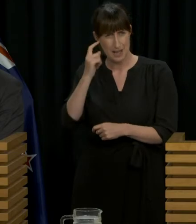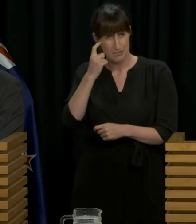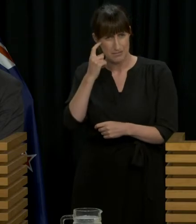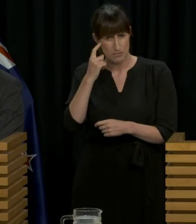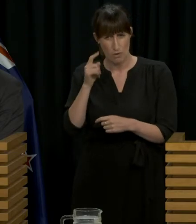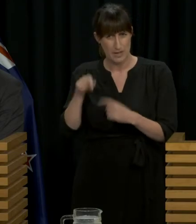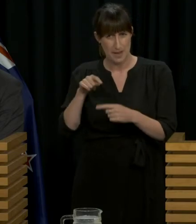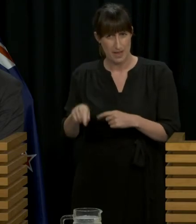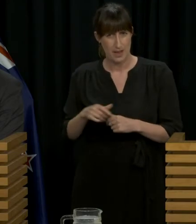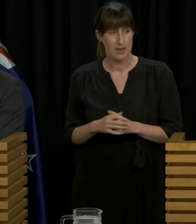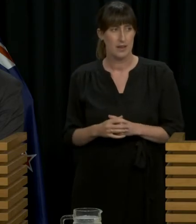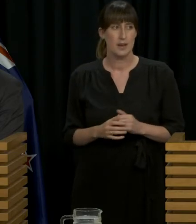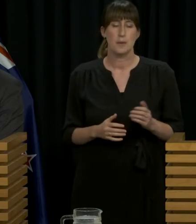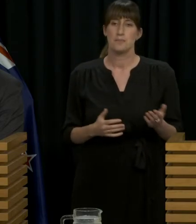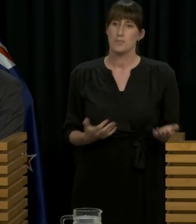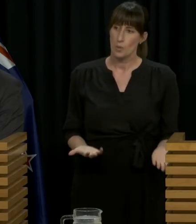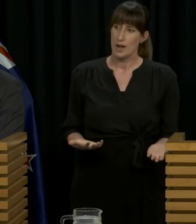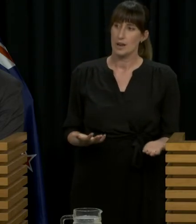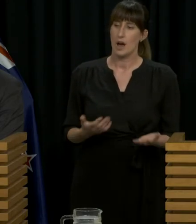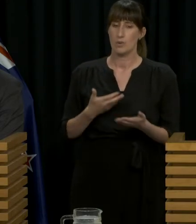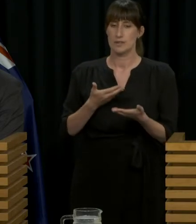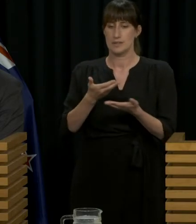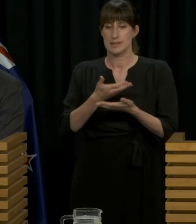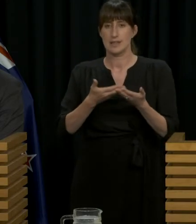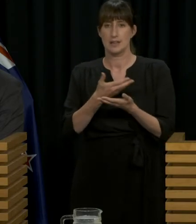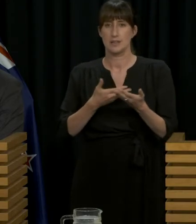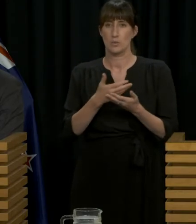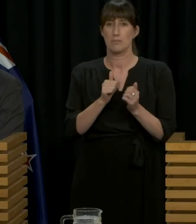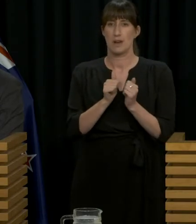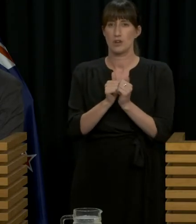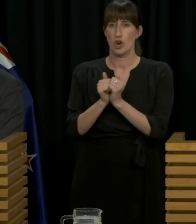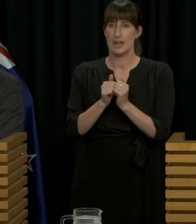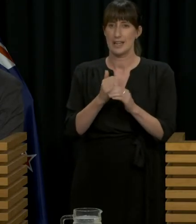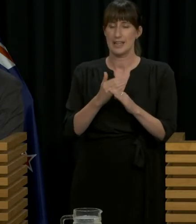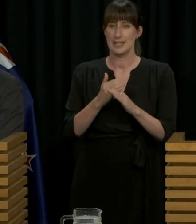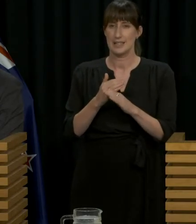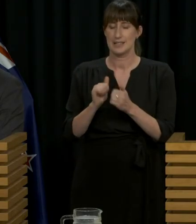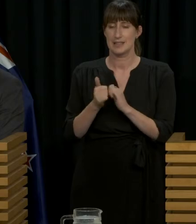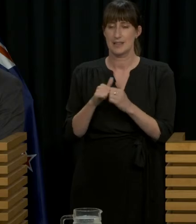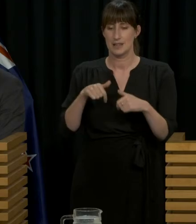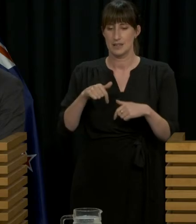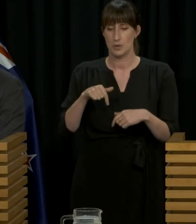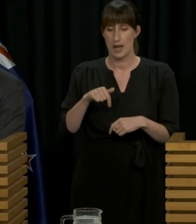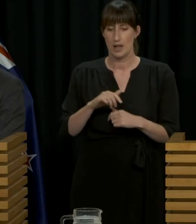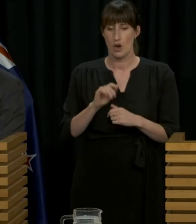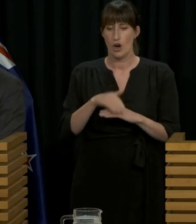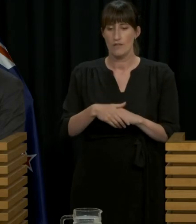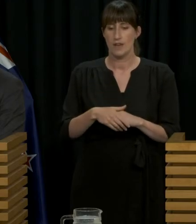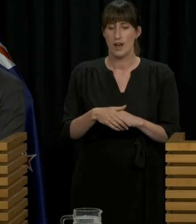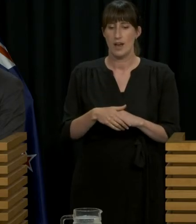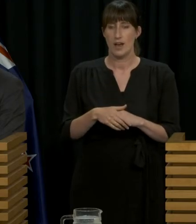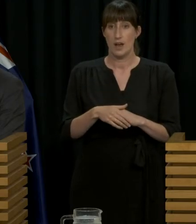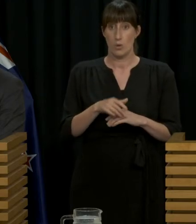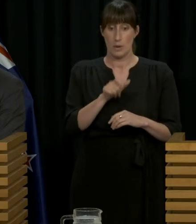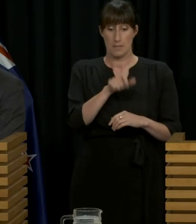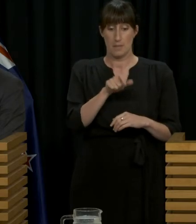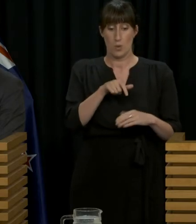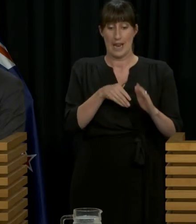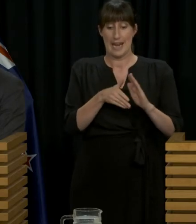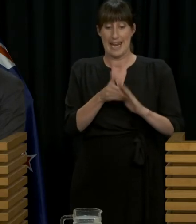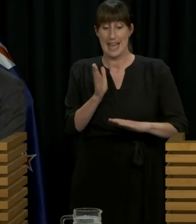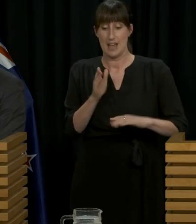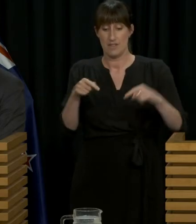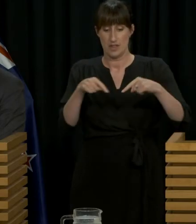is being really clear about the reasons why people are leaving their rooms and trying to minimise that to the greatest